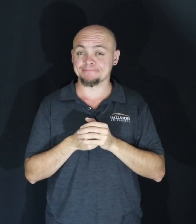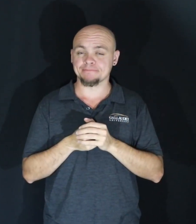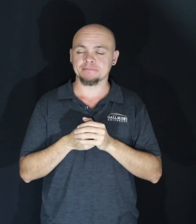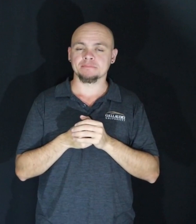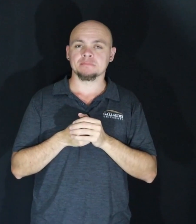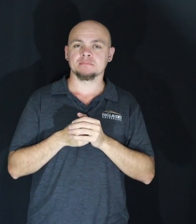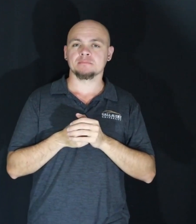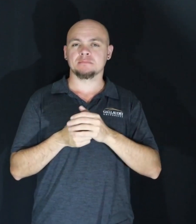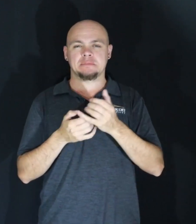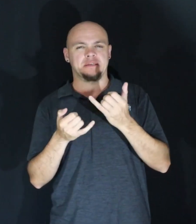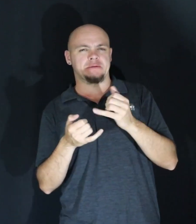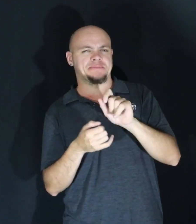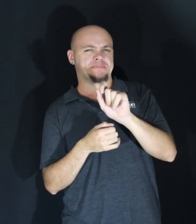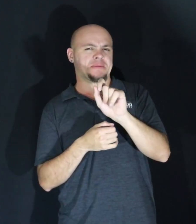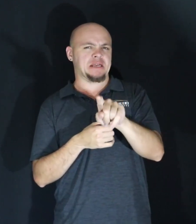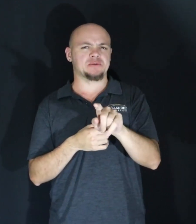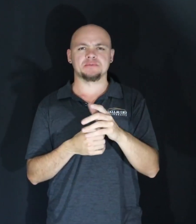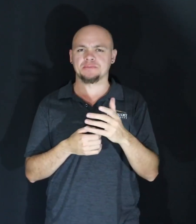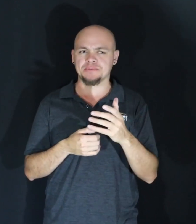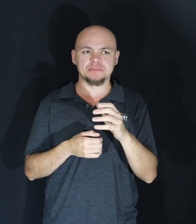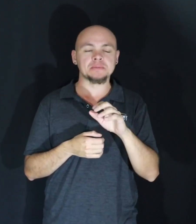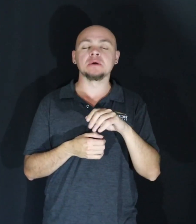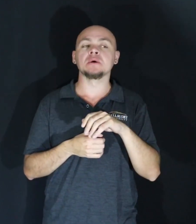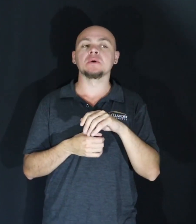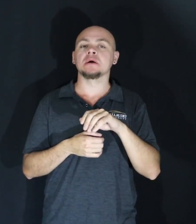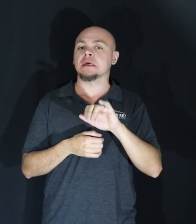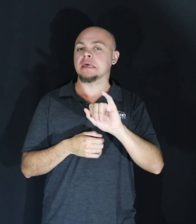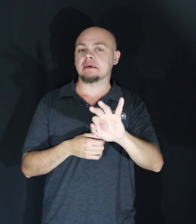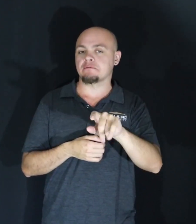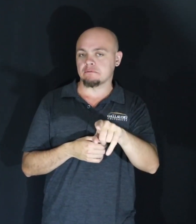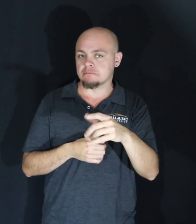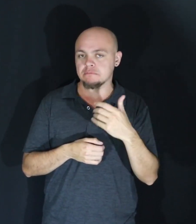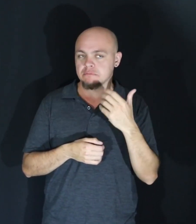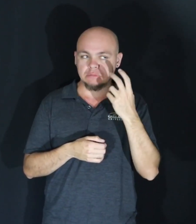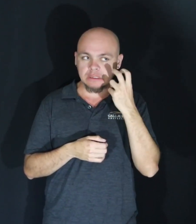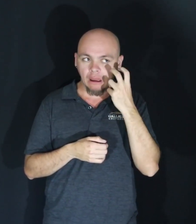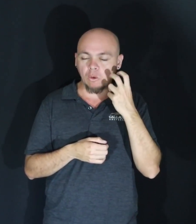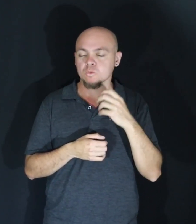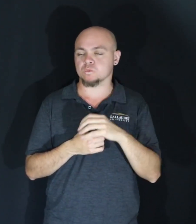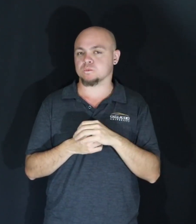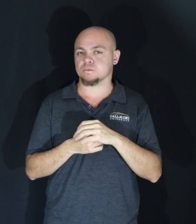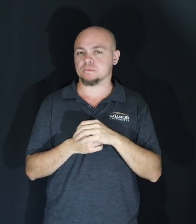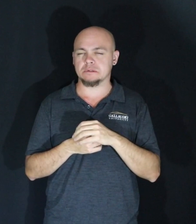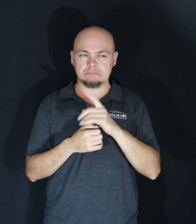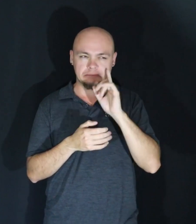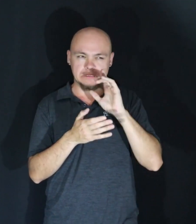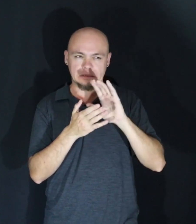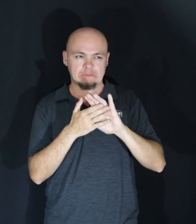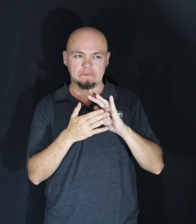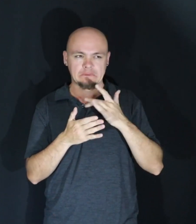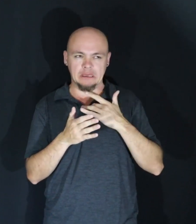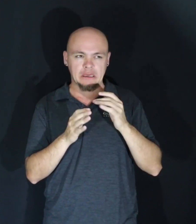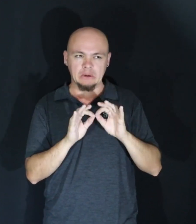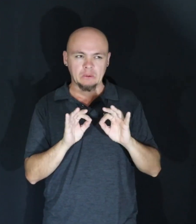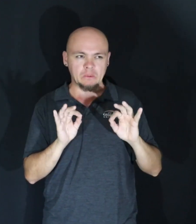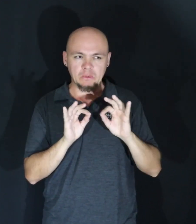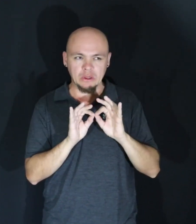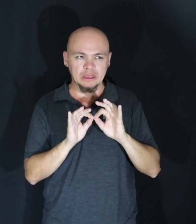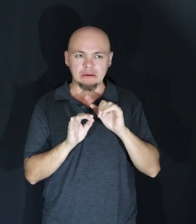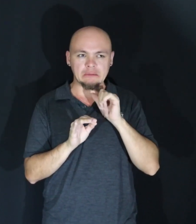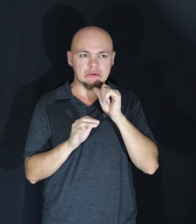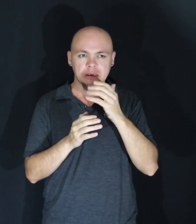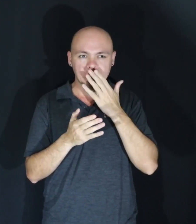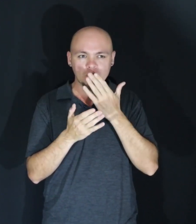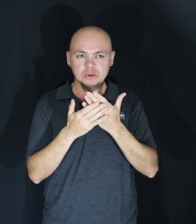So I ask you, whenever you have those doubts, whenever you have those beliefs creep in that you are not worthy and you are not good